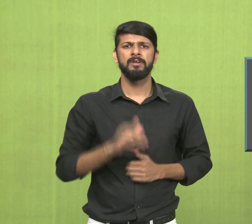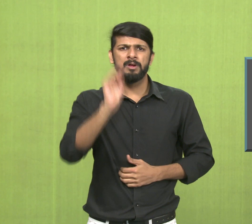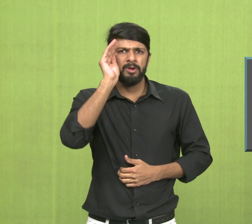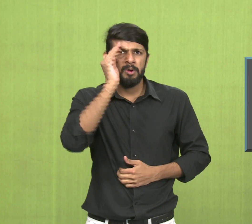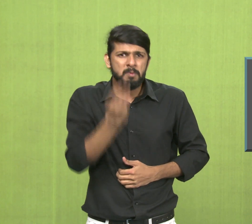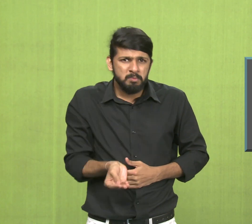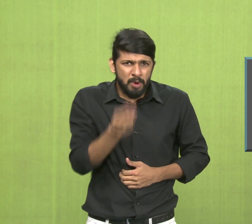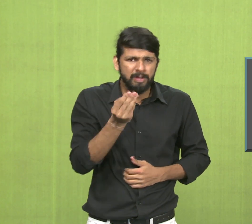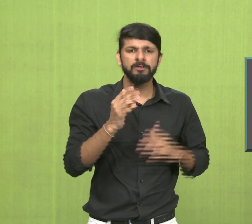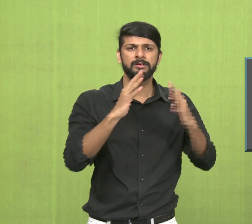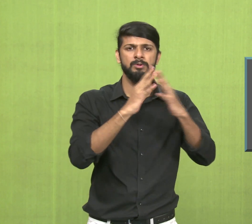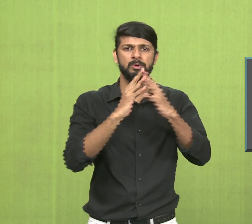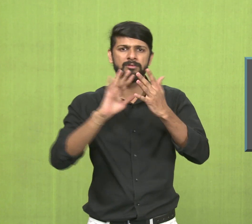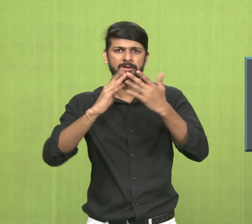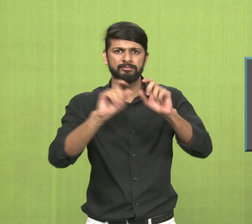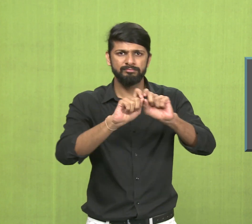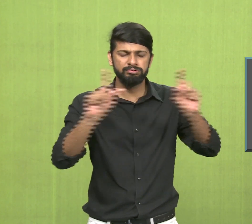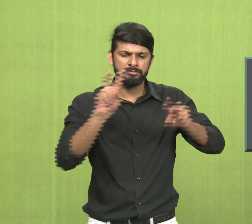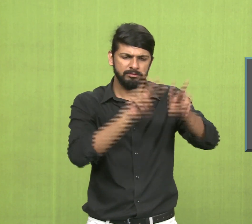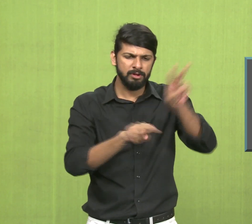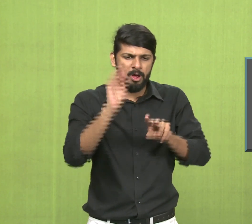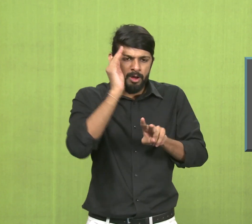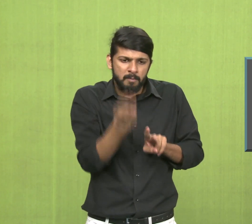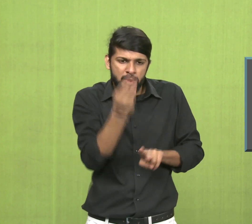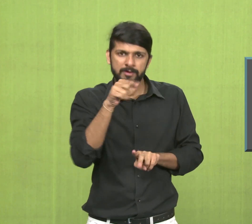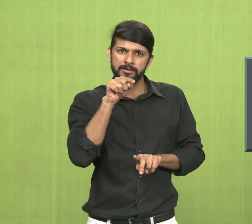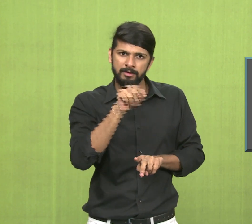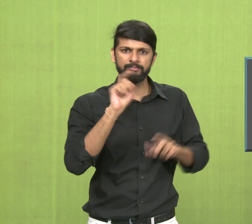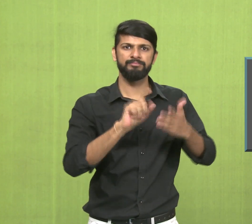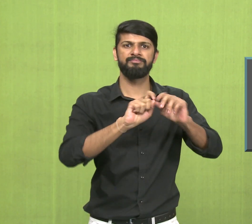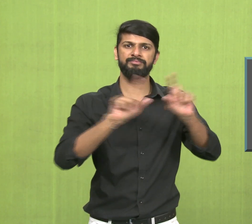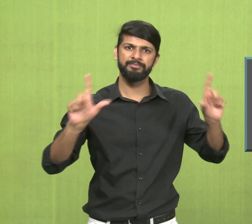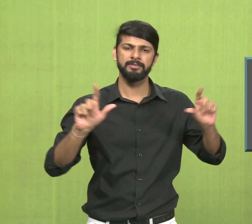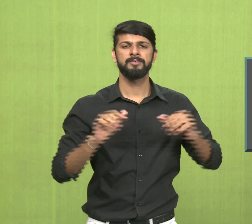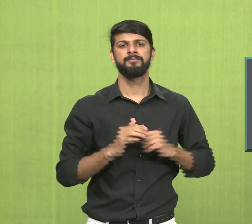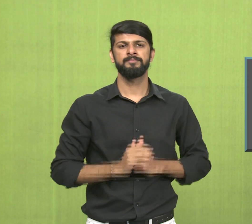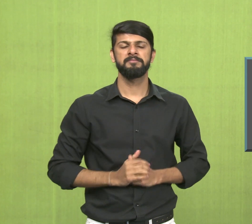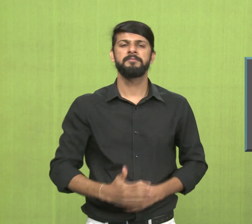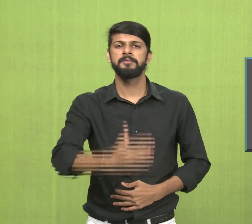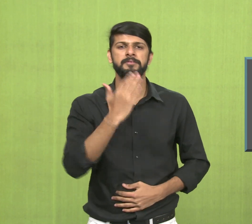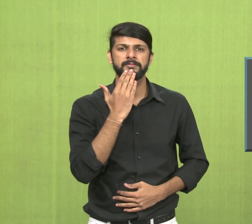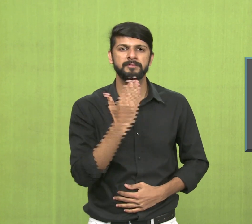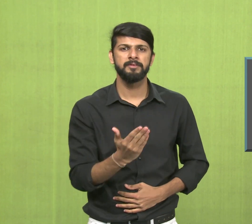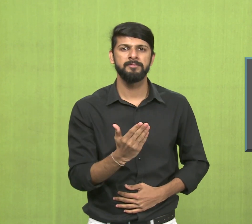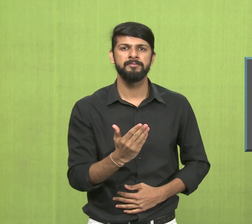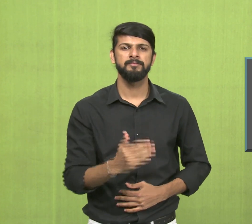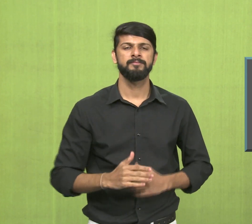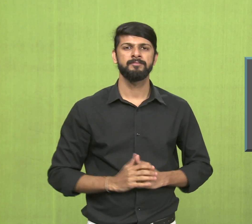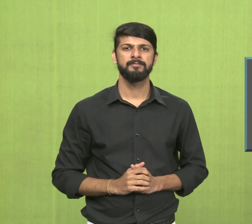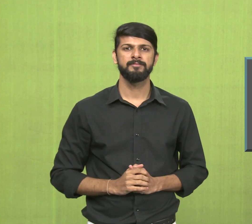For more information, you may visit our website www.nios.ac.in. Thank you.